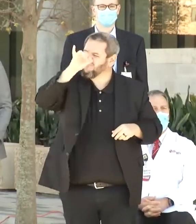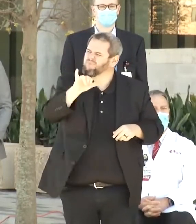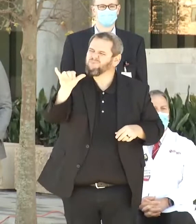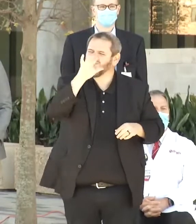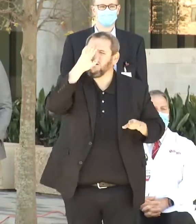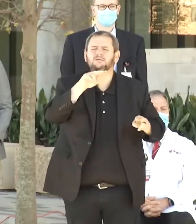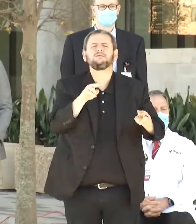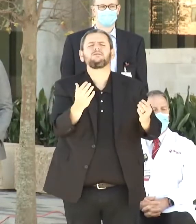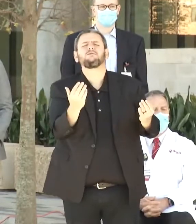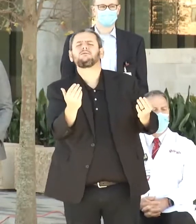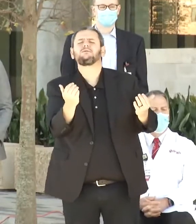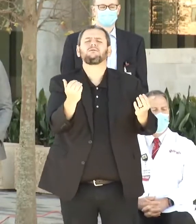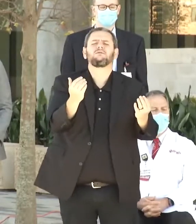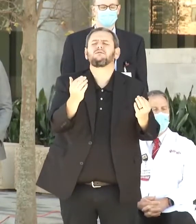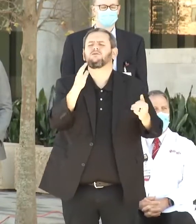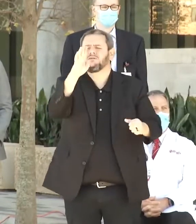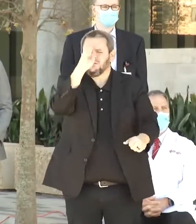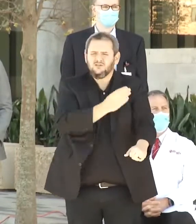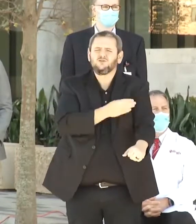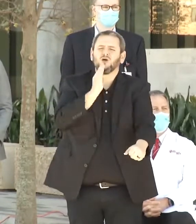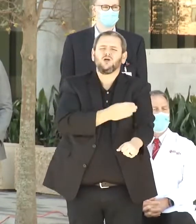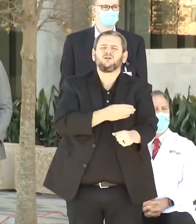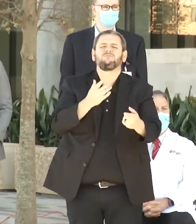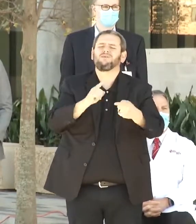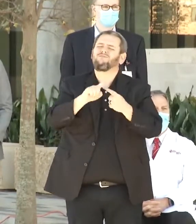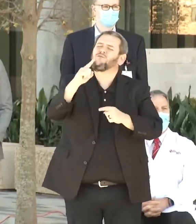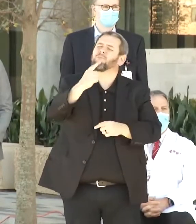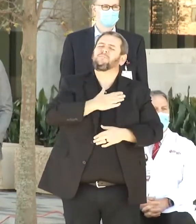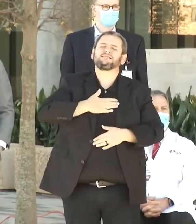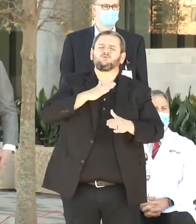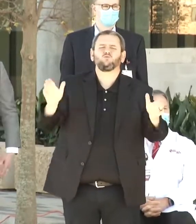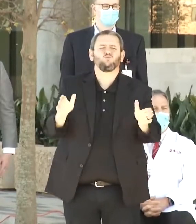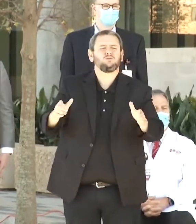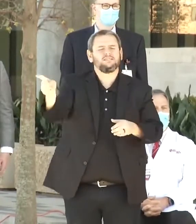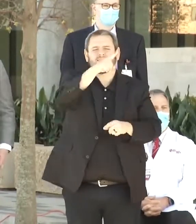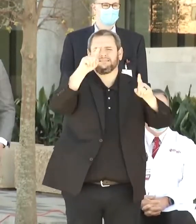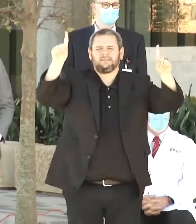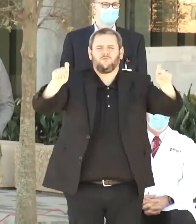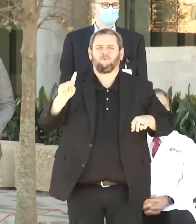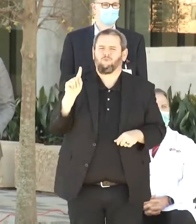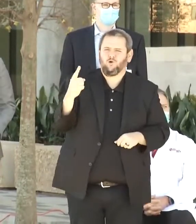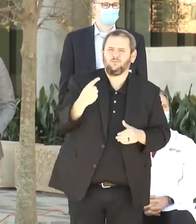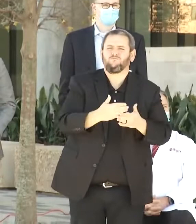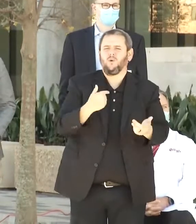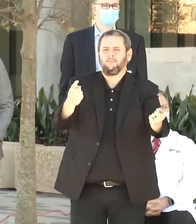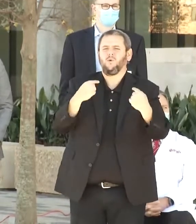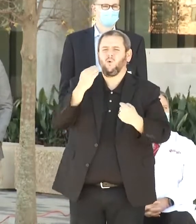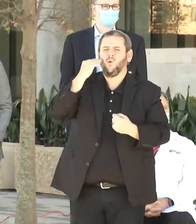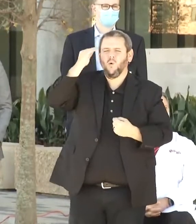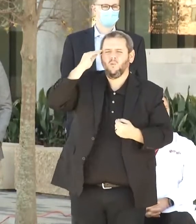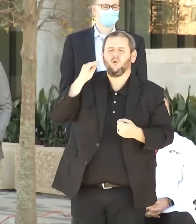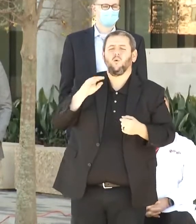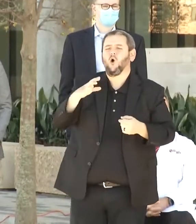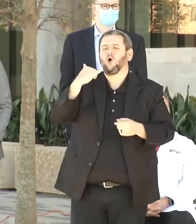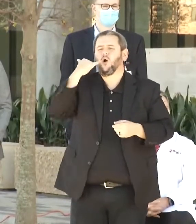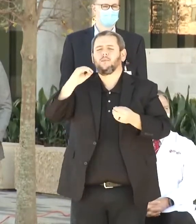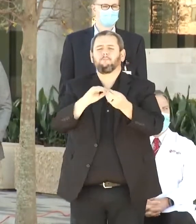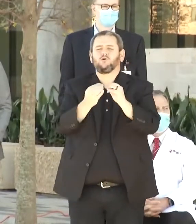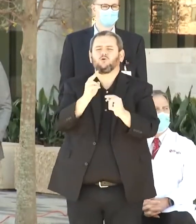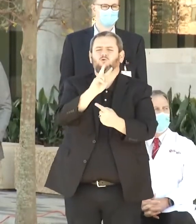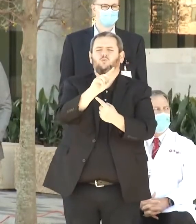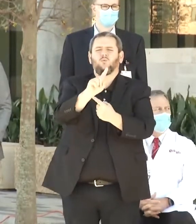leave campus. They can always call 211 anywhere in Oklahoma, and it'll let them know where some of the